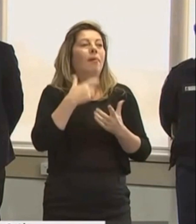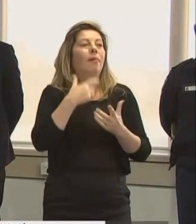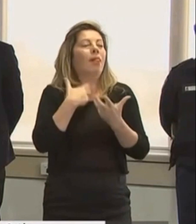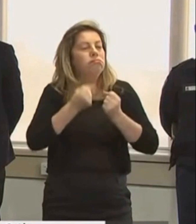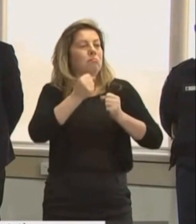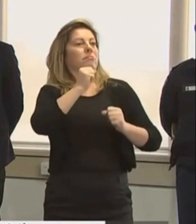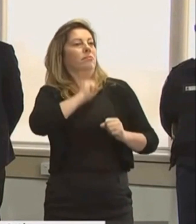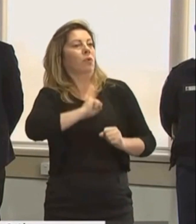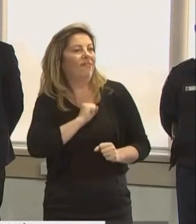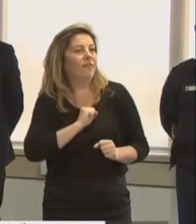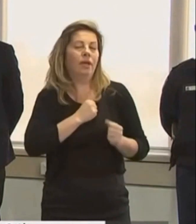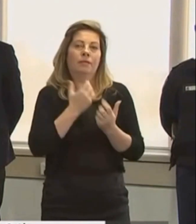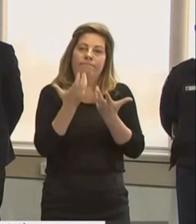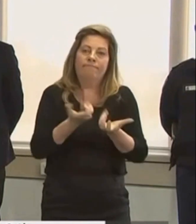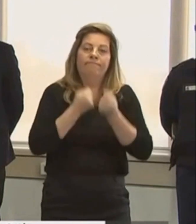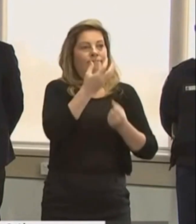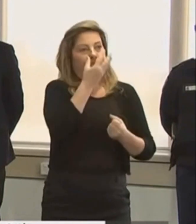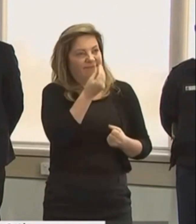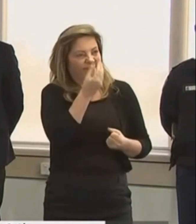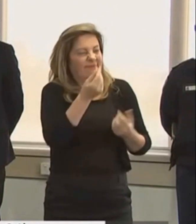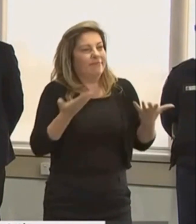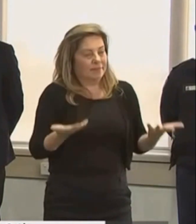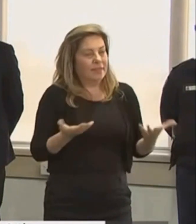winter period to see people with